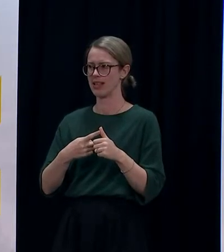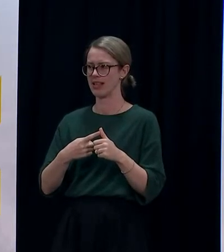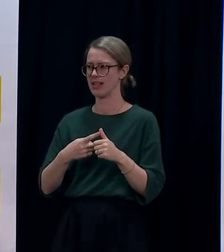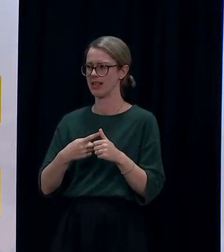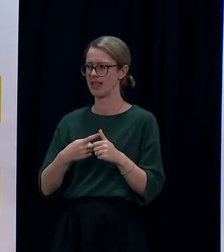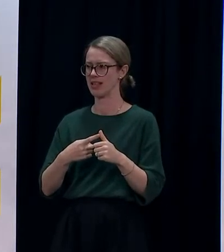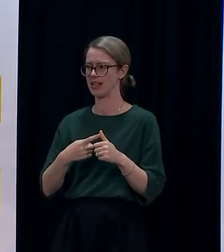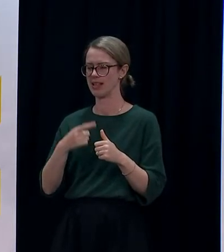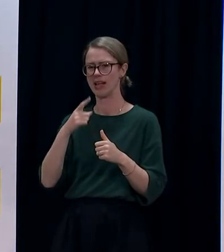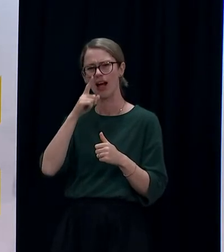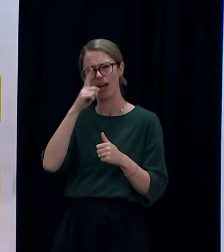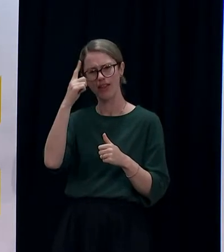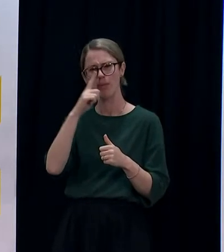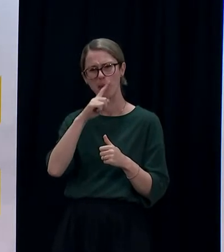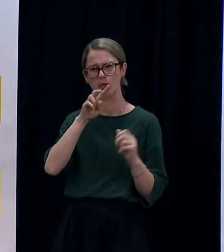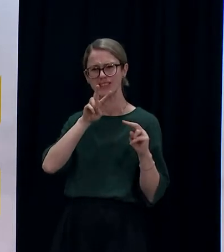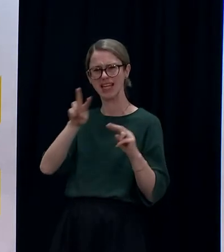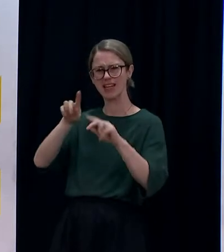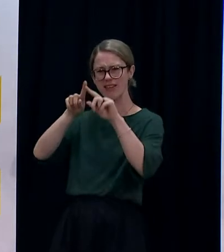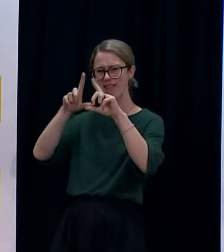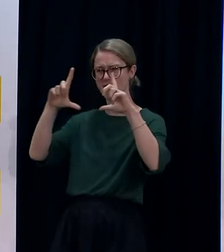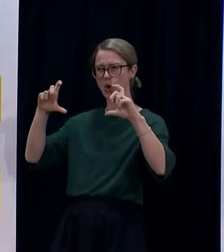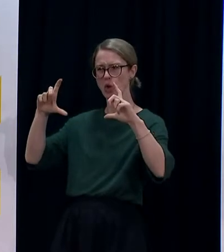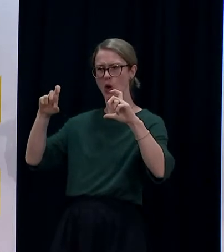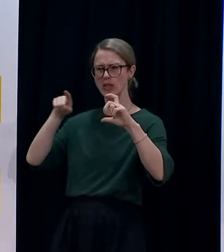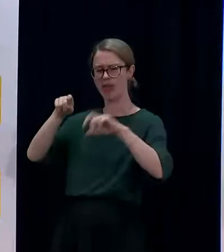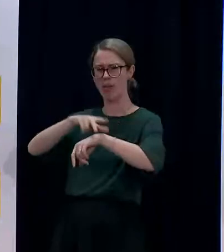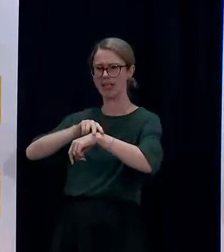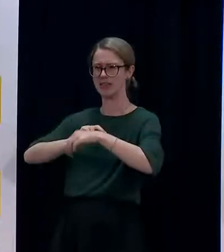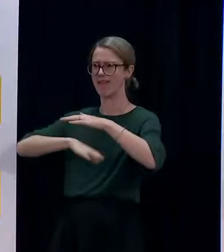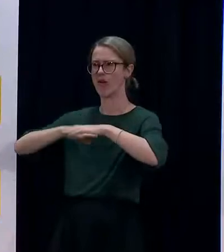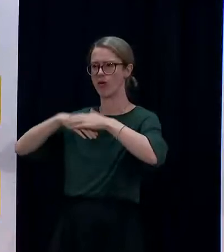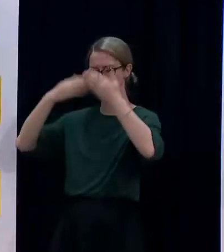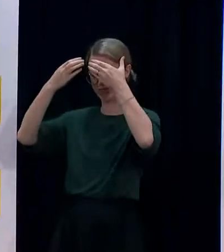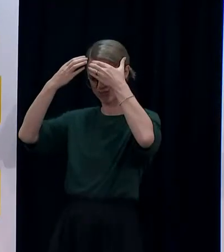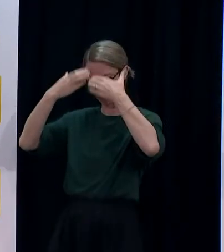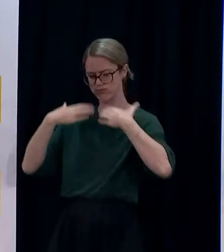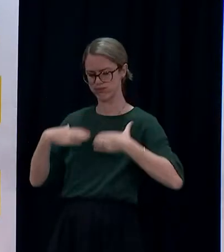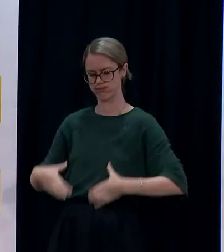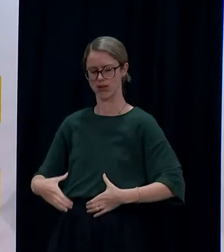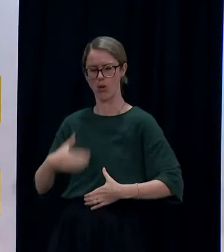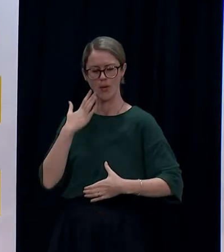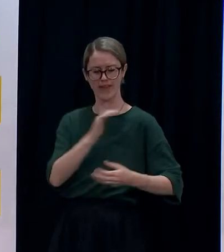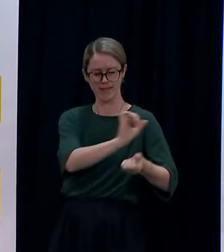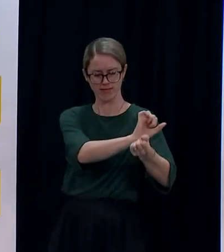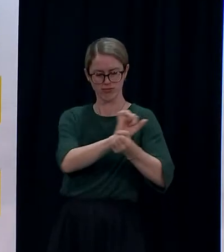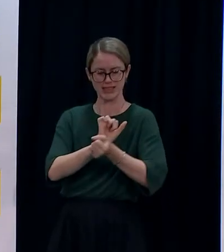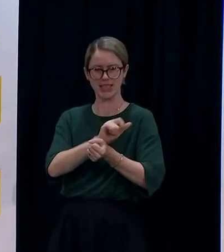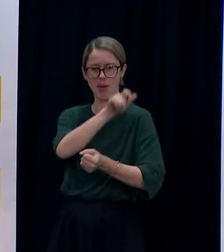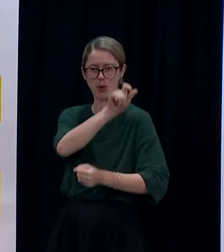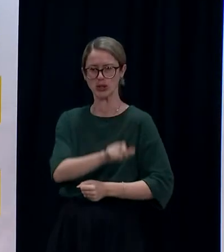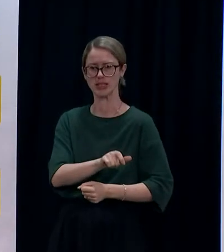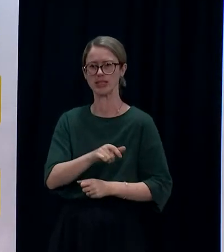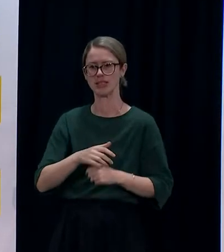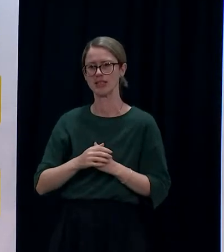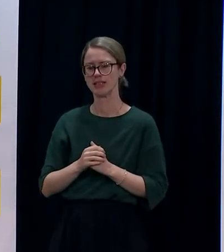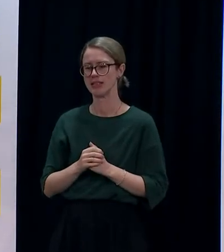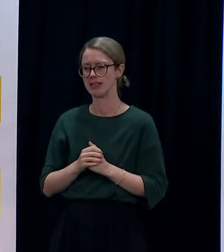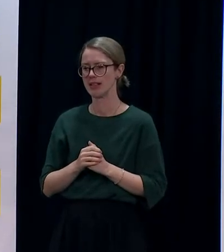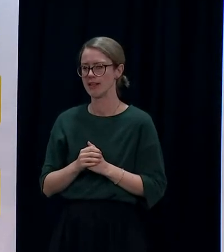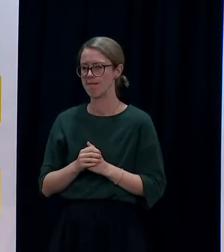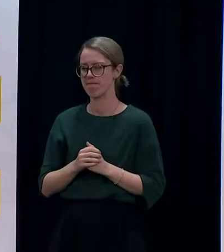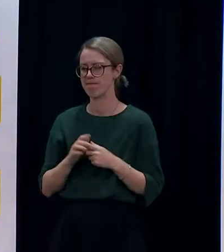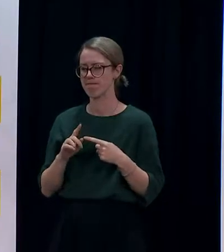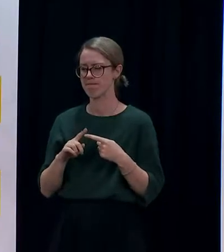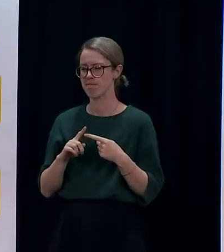seen images where they are in full PPE when they are taking the abscondee into custody. In terms